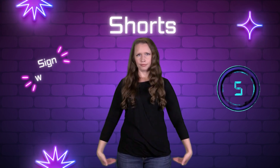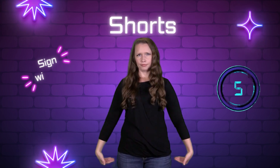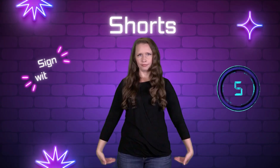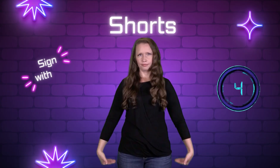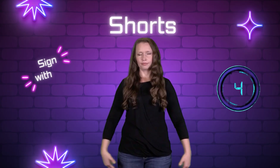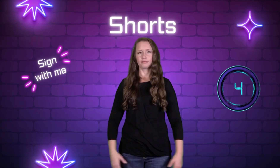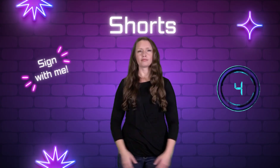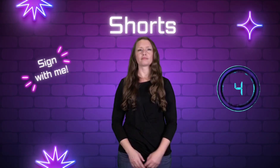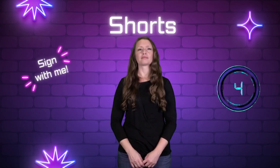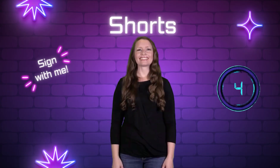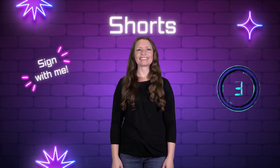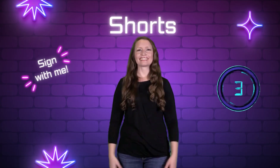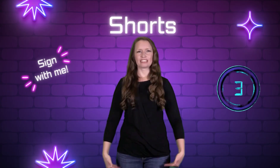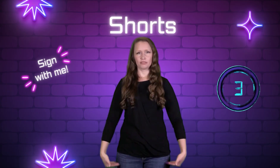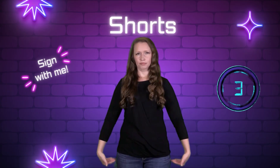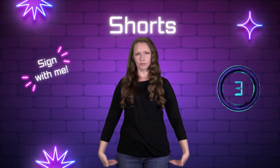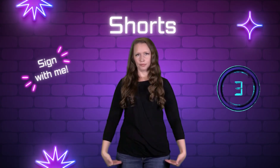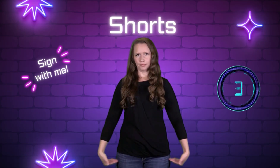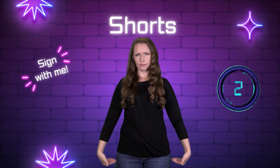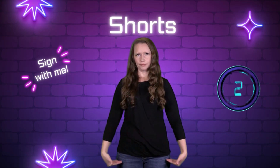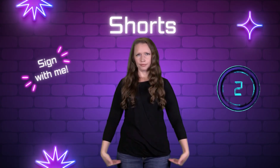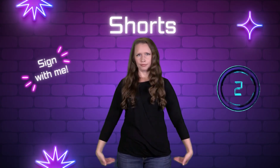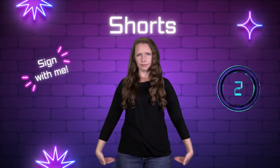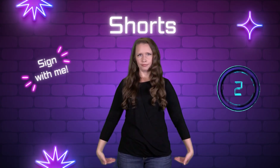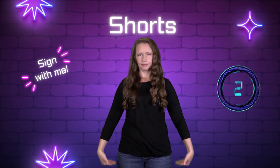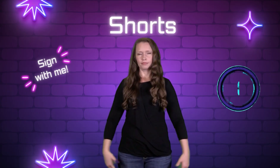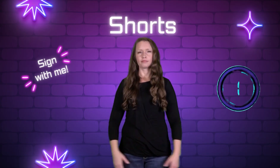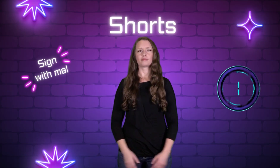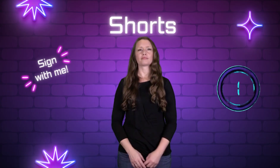Sign with me, sign, shorts.